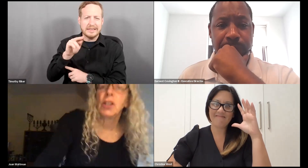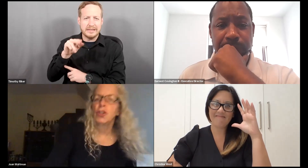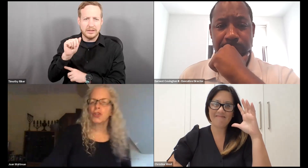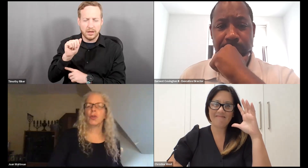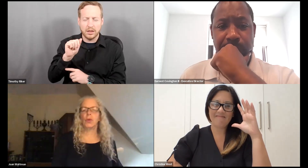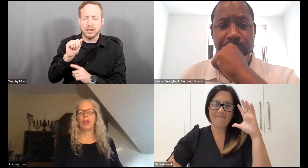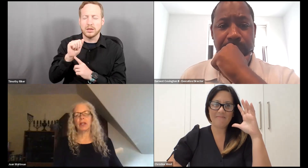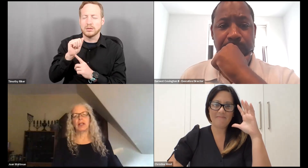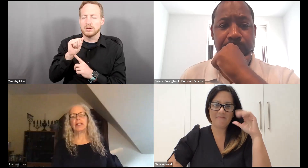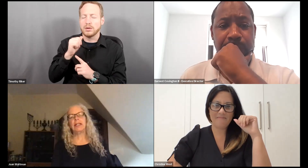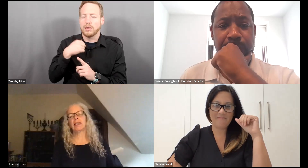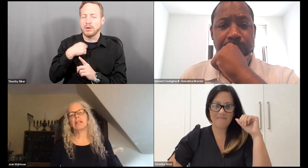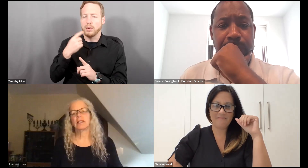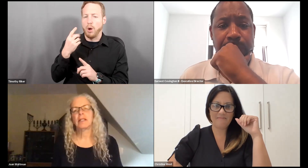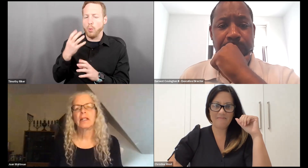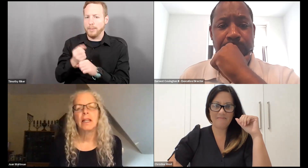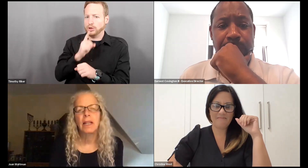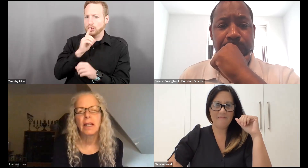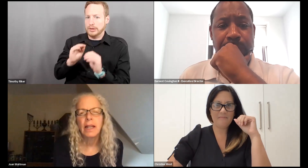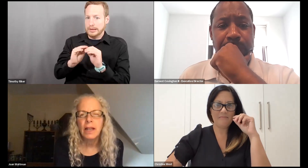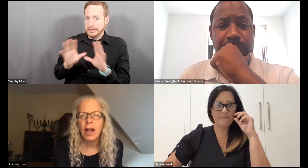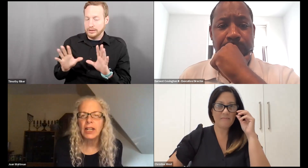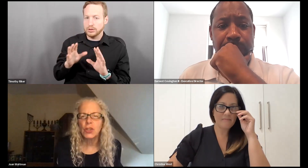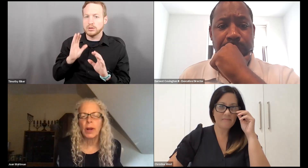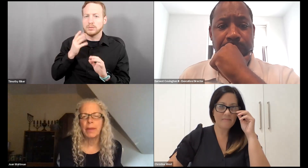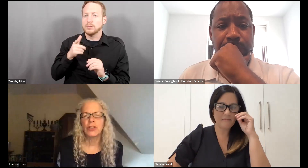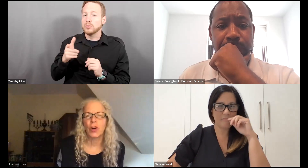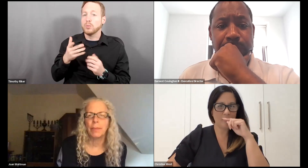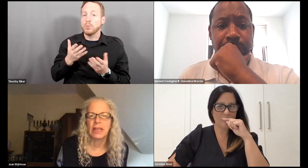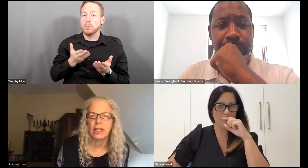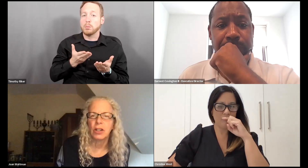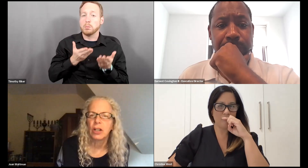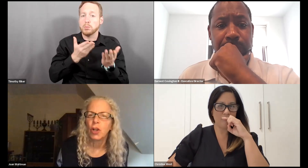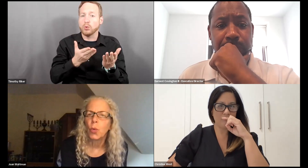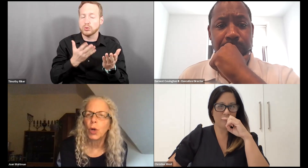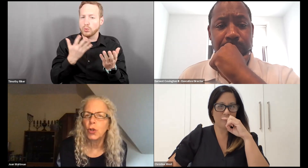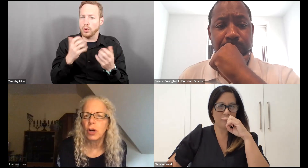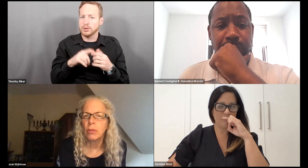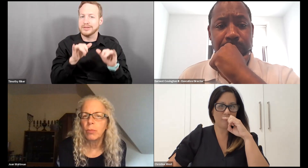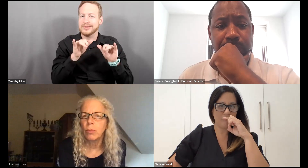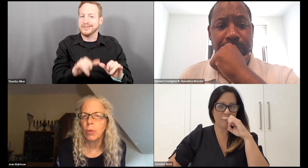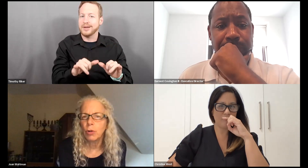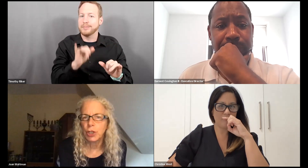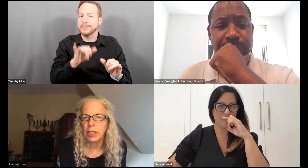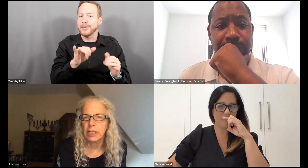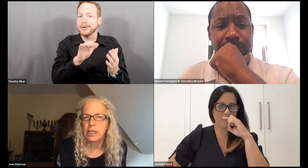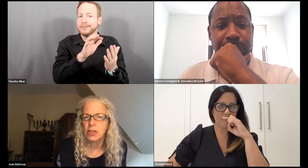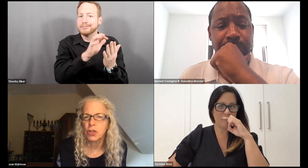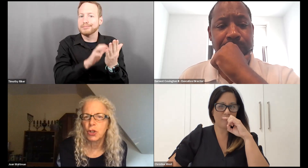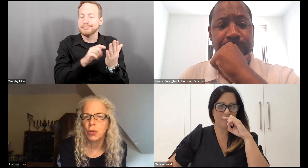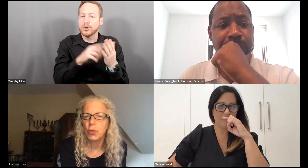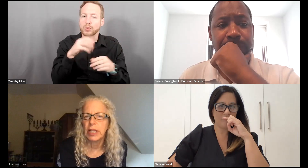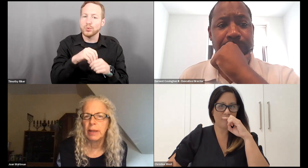Yes. So, Tina, I just want to make sure I'm clear. What your motion